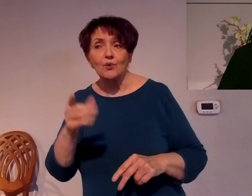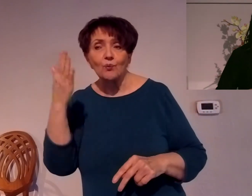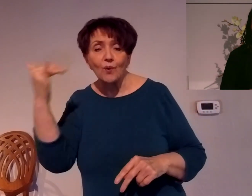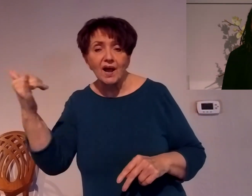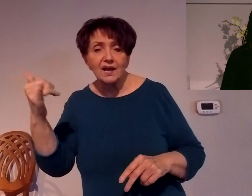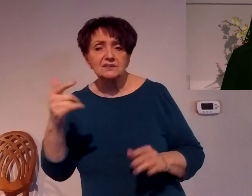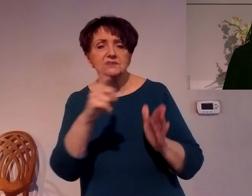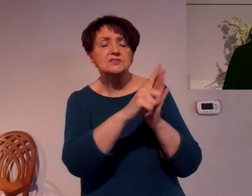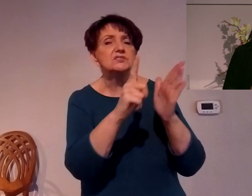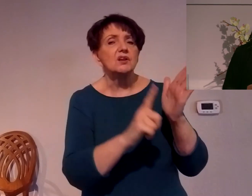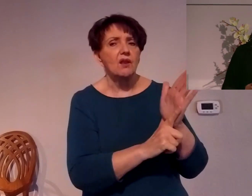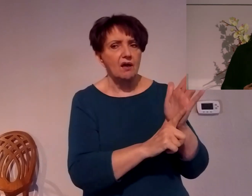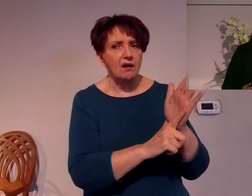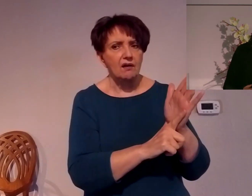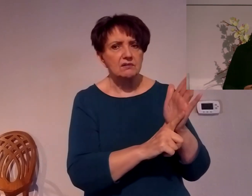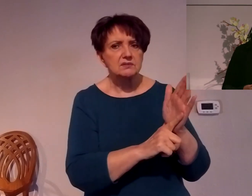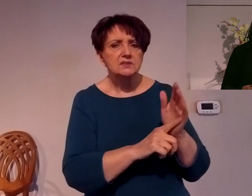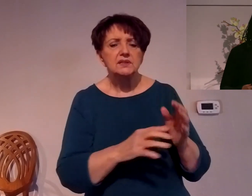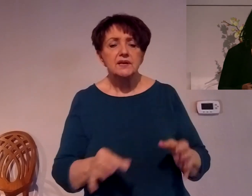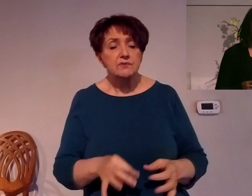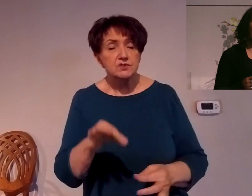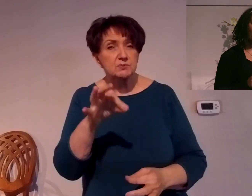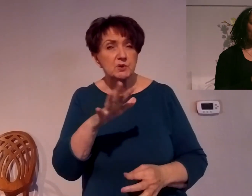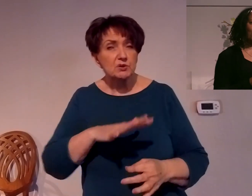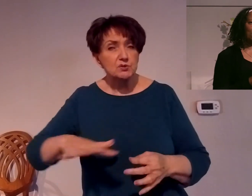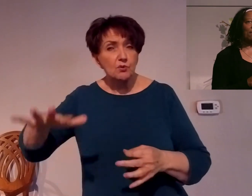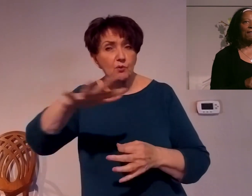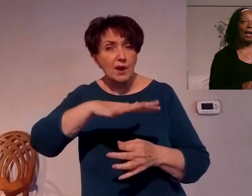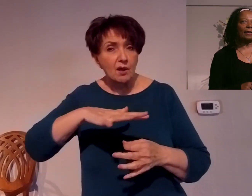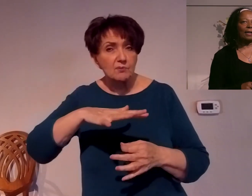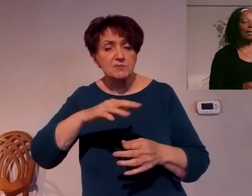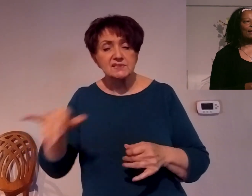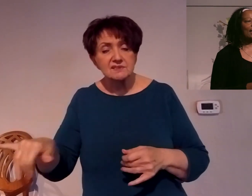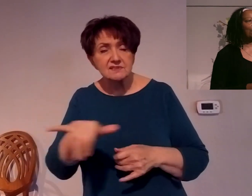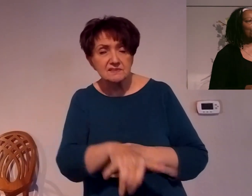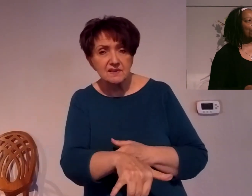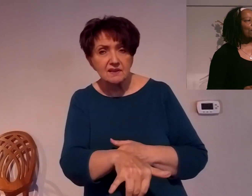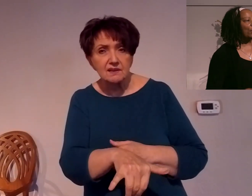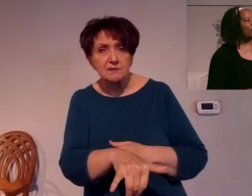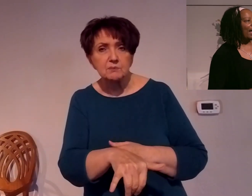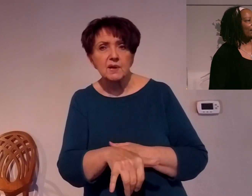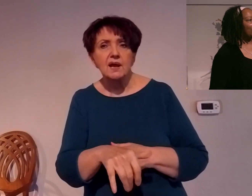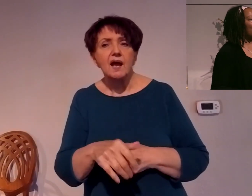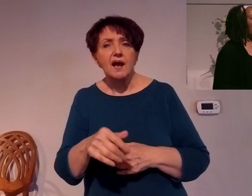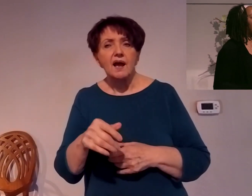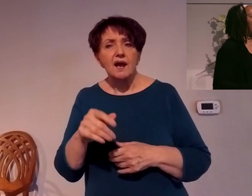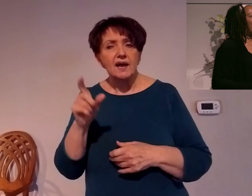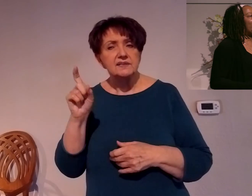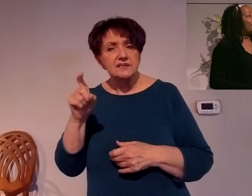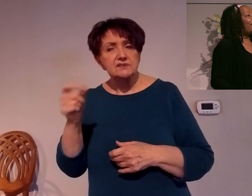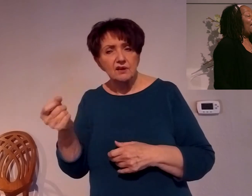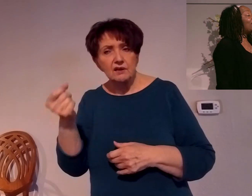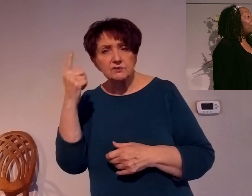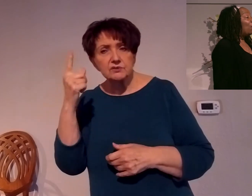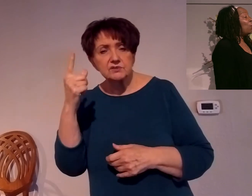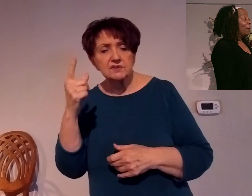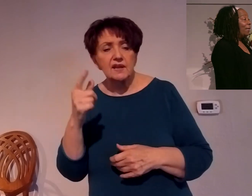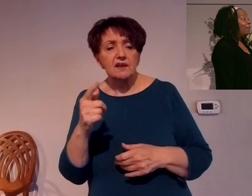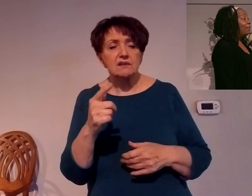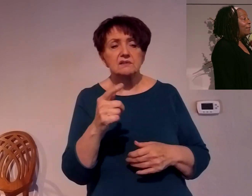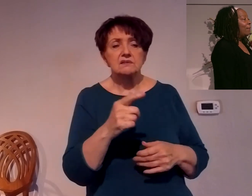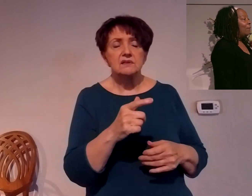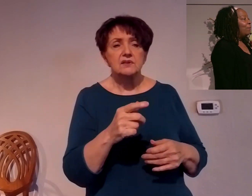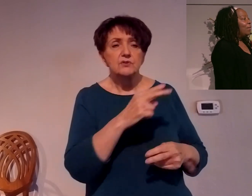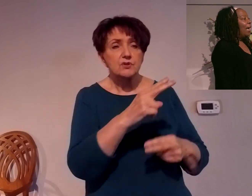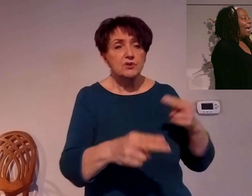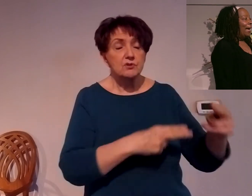the spiritual realm, it's the same thing. I need to be receptive to the fact that the universe has laws and it has a